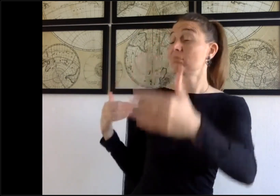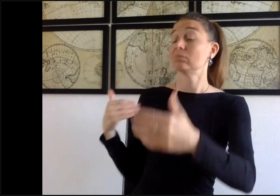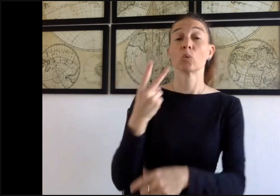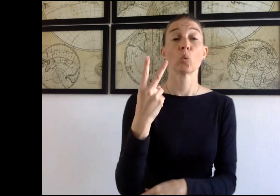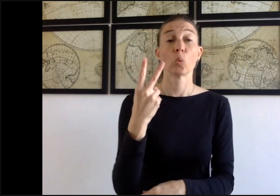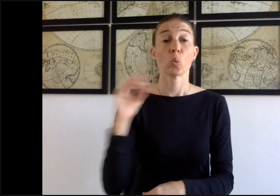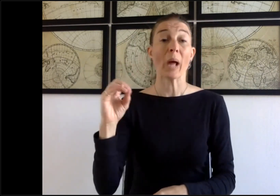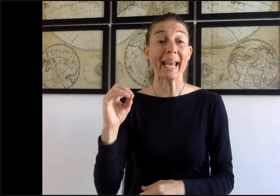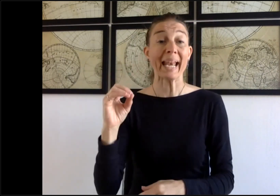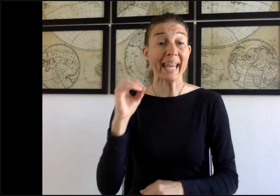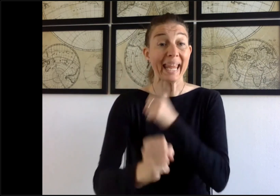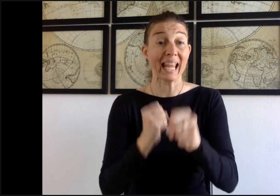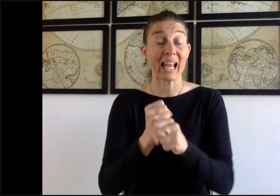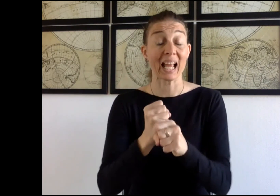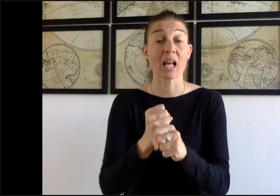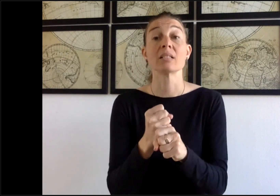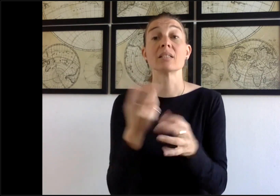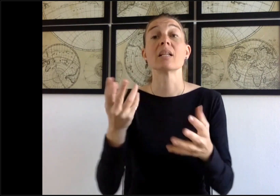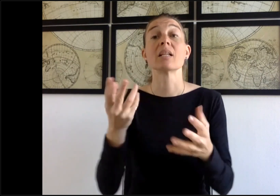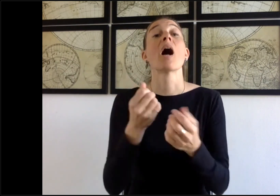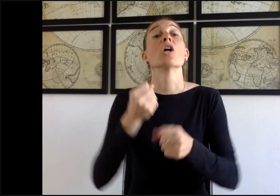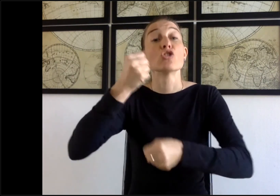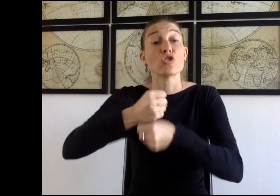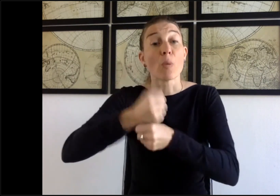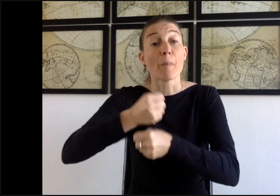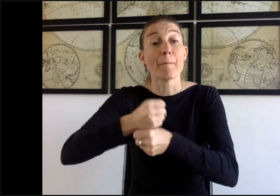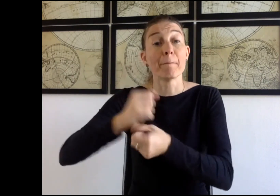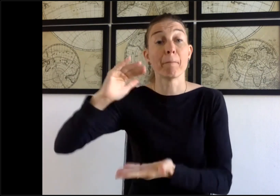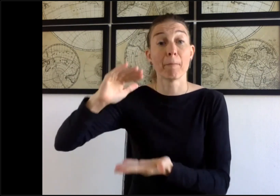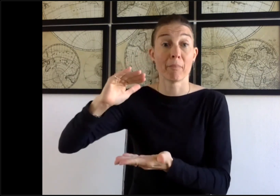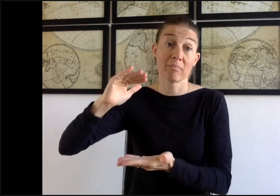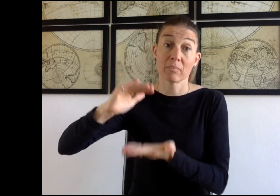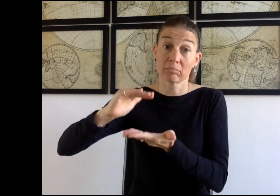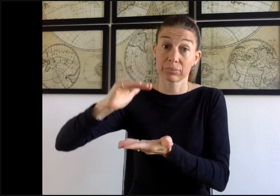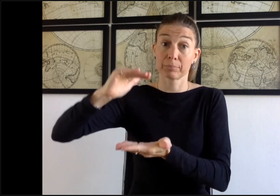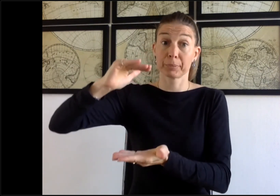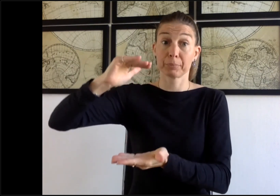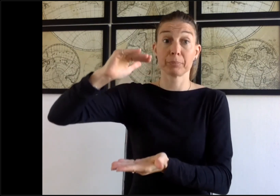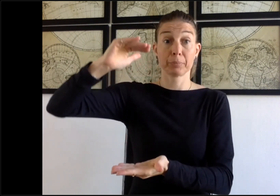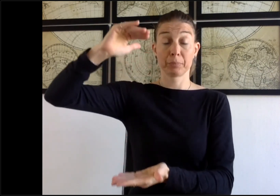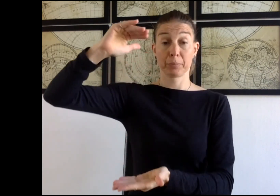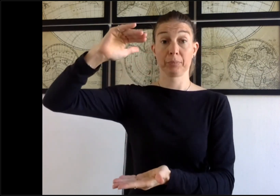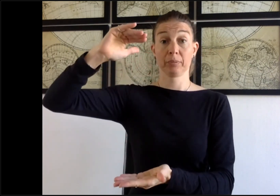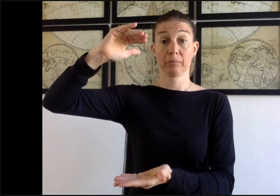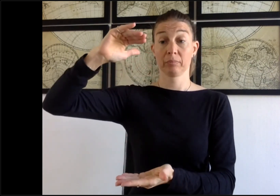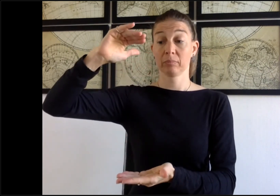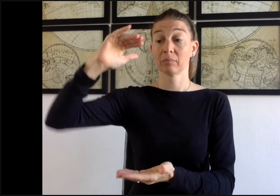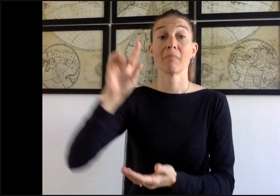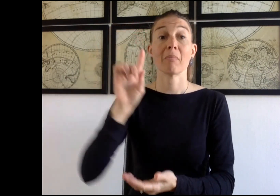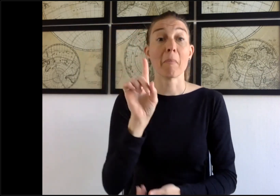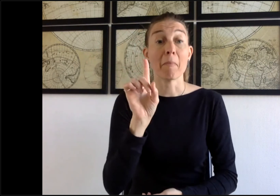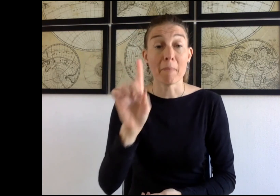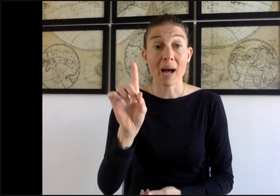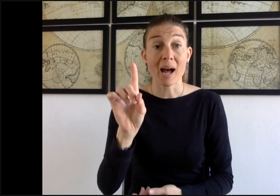risen. Before the COVID-19 crisis hit, we saw many businesses facing scarcity in terms of recruitment, which